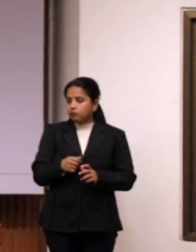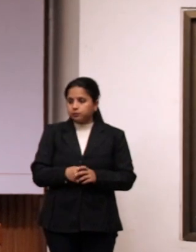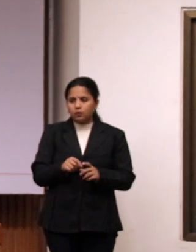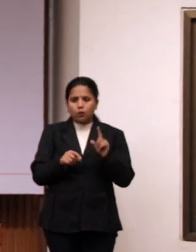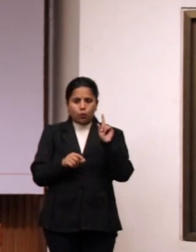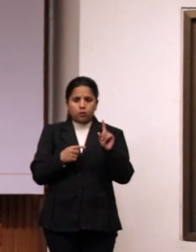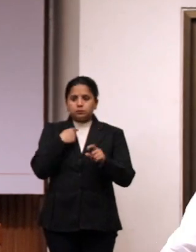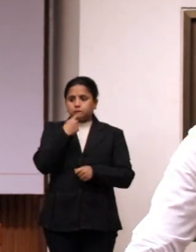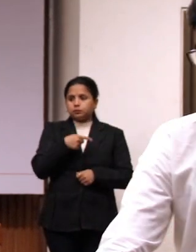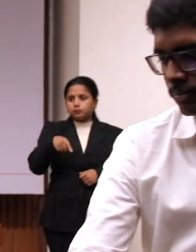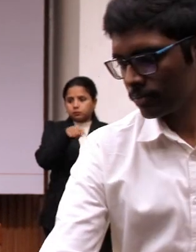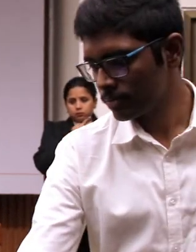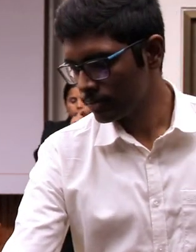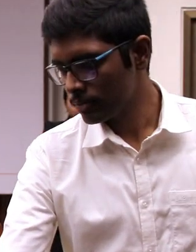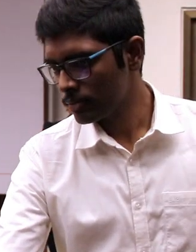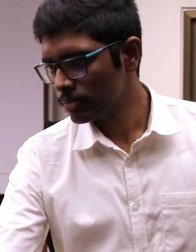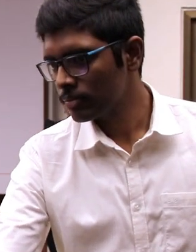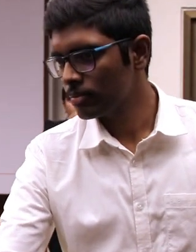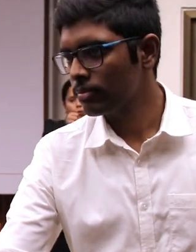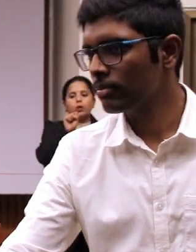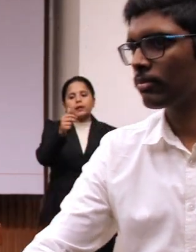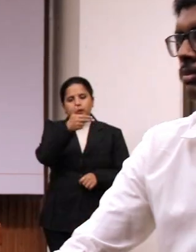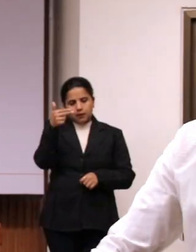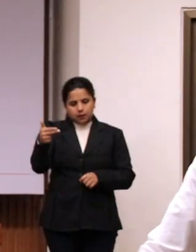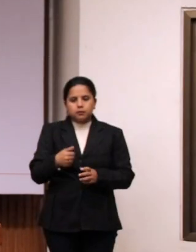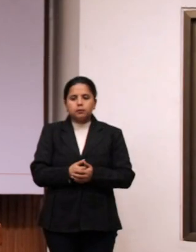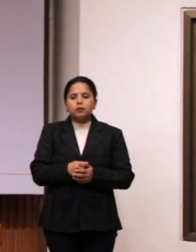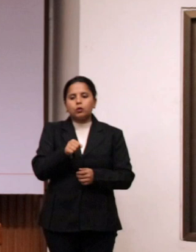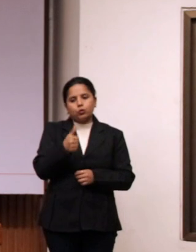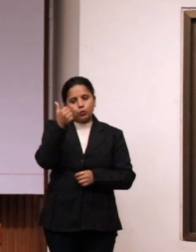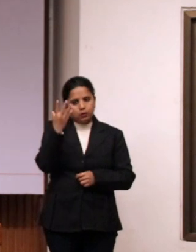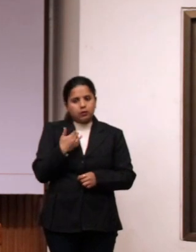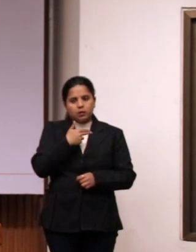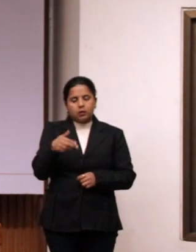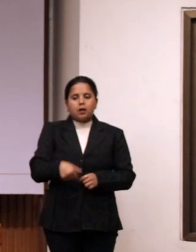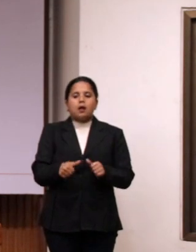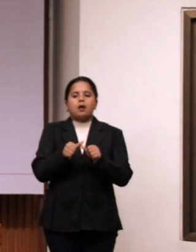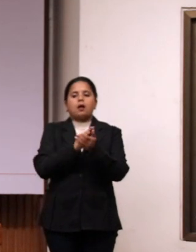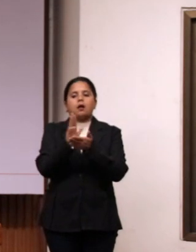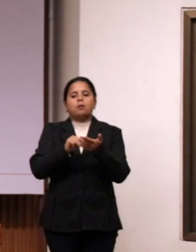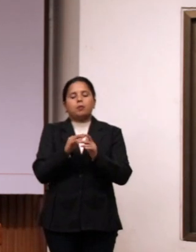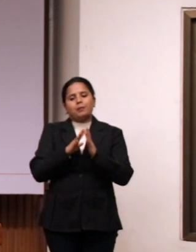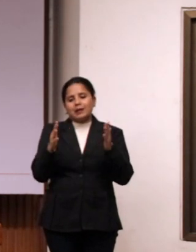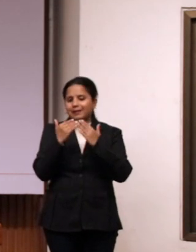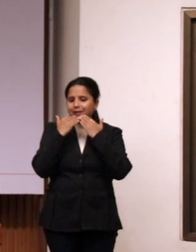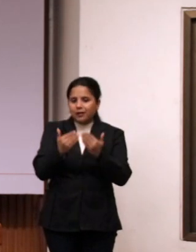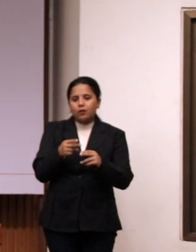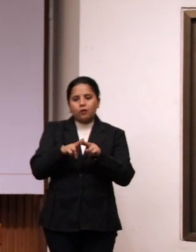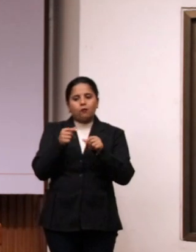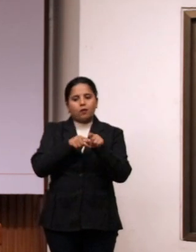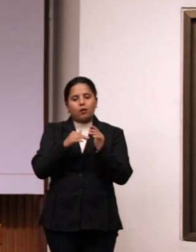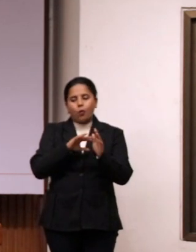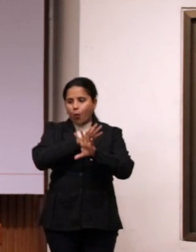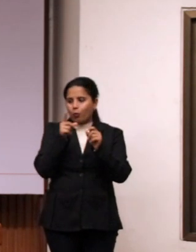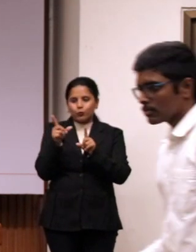So, one thing. Ask question from Mike and also mention your name. Okay. Good evening. My name is Samad. So, first of all, a big thank you, Faiyaz sir, for doing